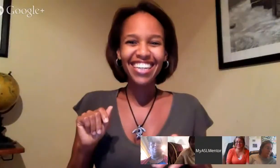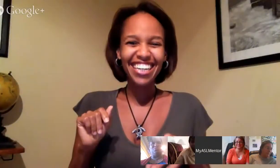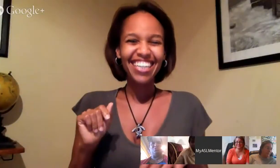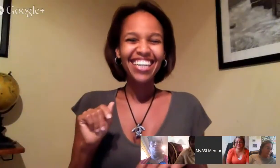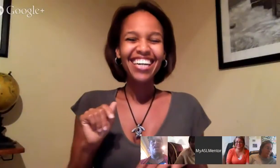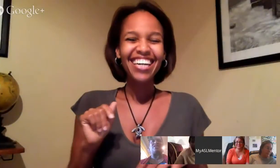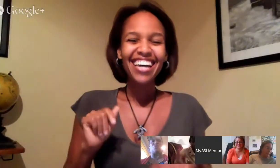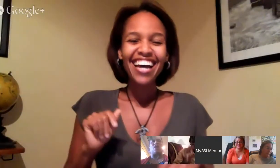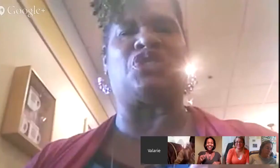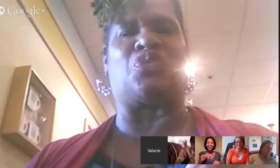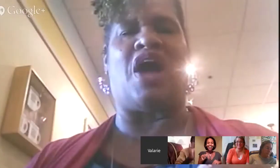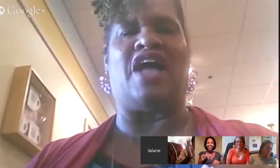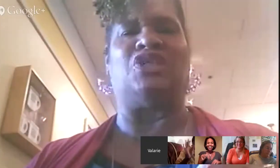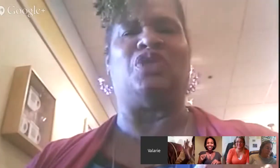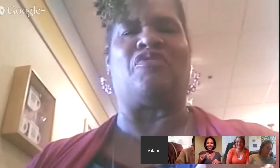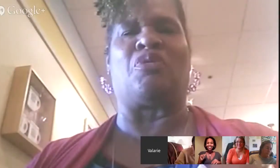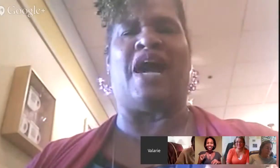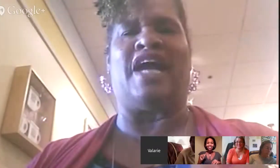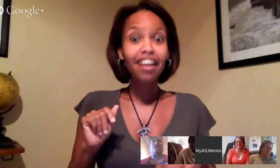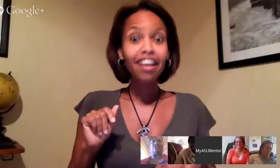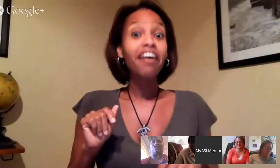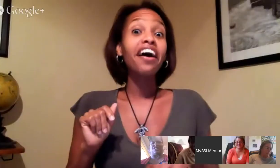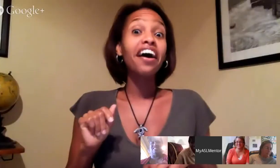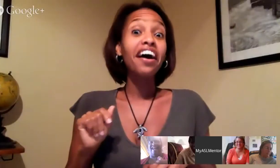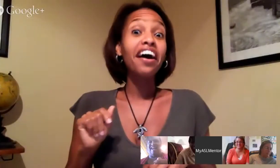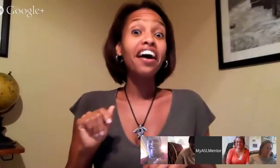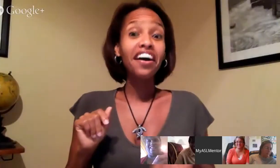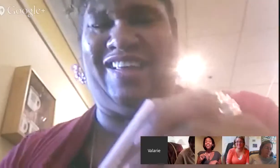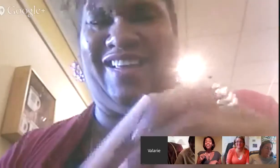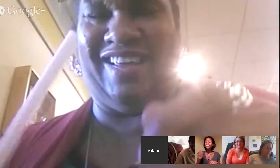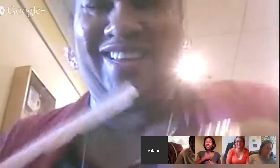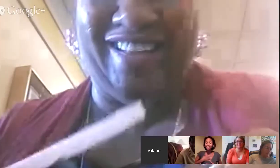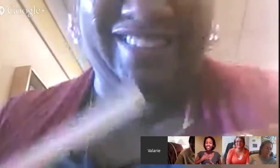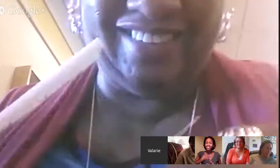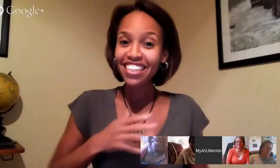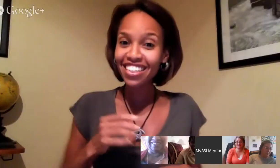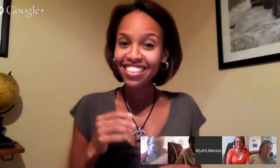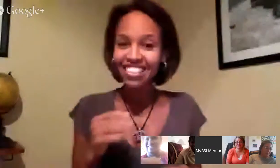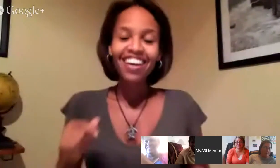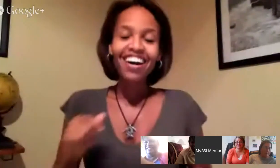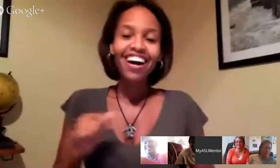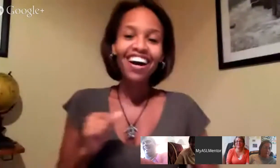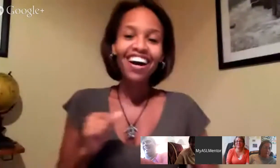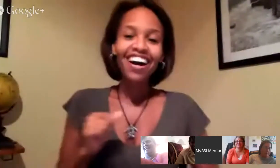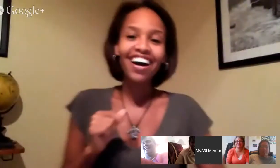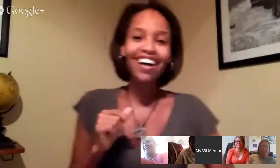girl. We're at the restaurant, so never mind us. Okay, well enjoy your dinner.